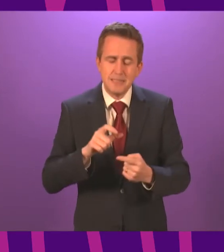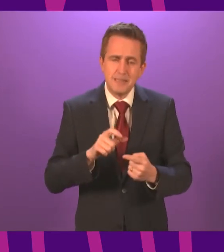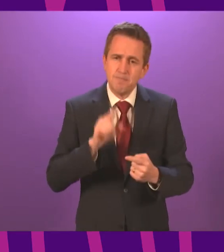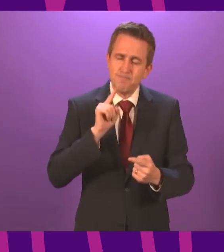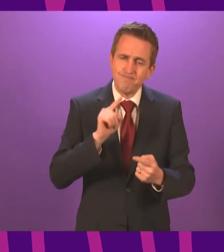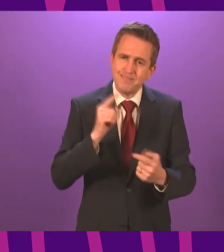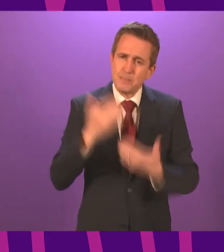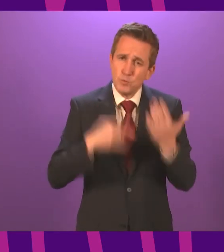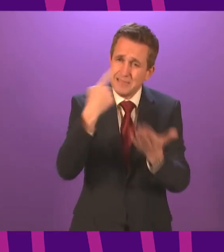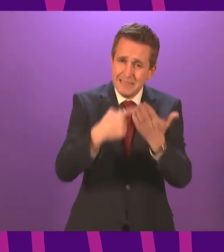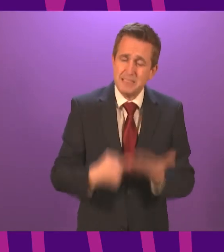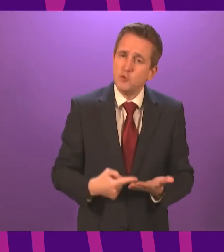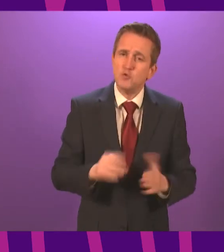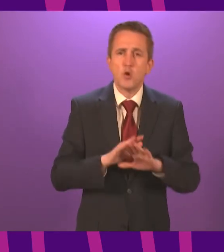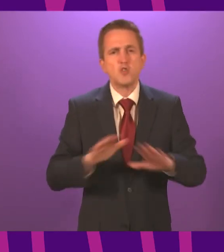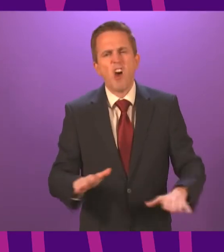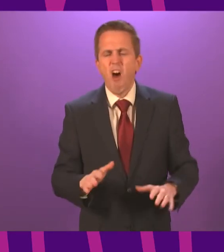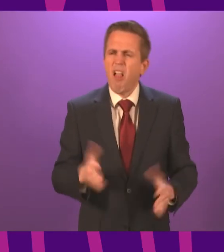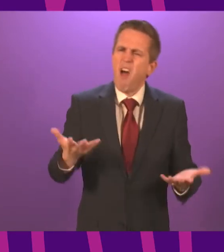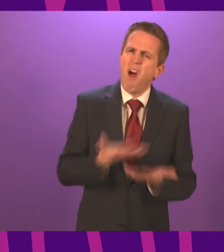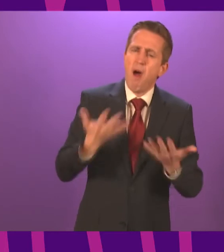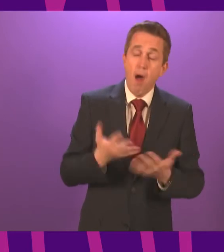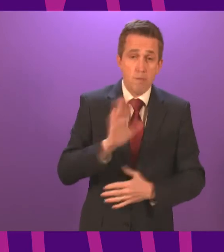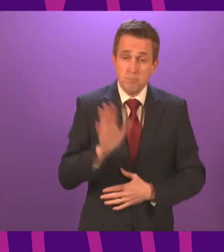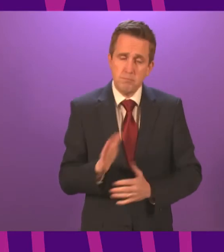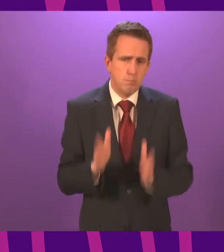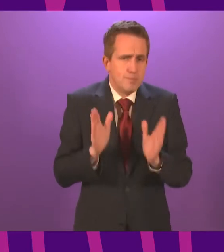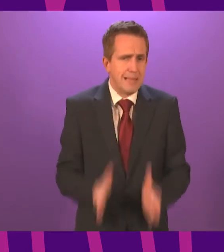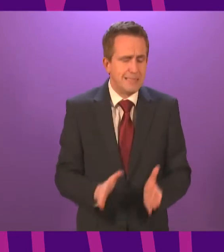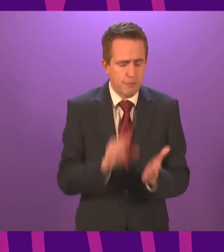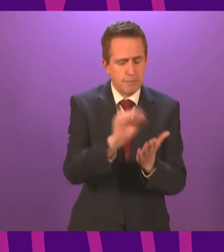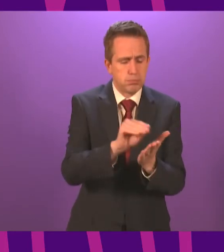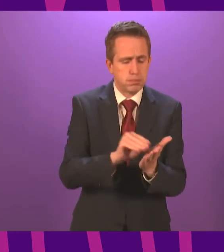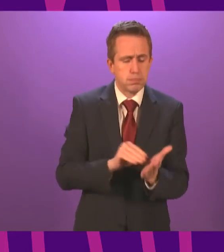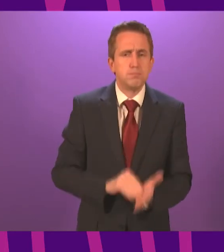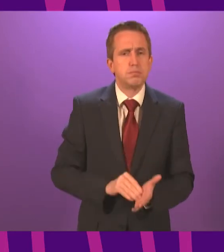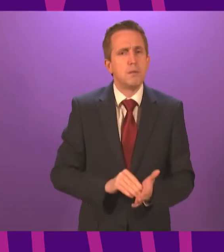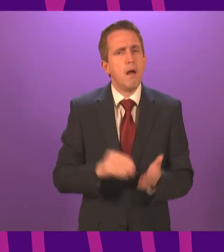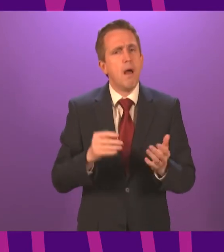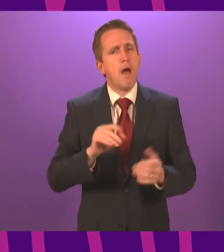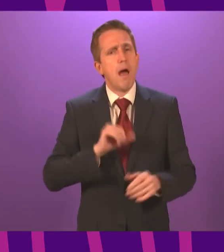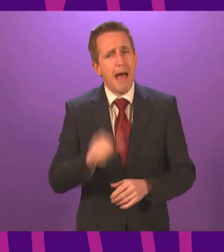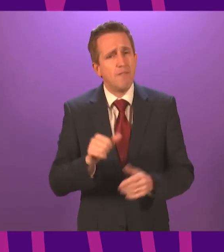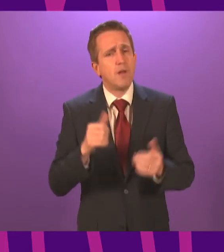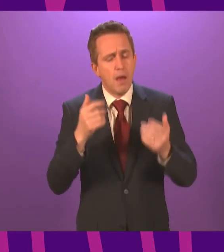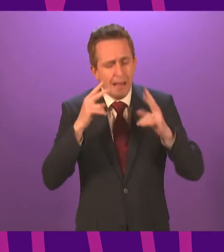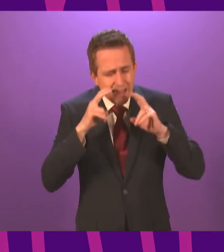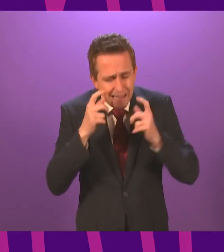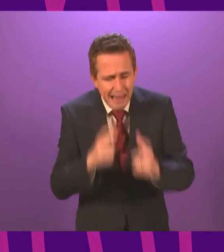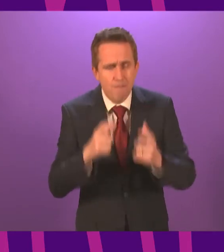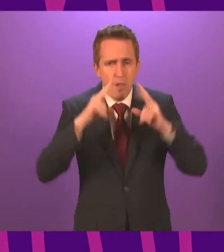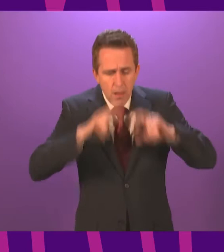lightly. Nothing about this is easy, but these are necessary steps based on careful consideration of the data and